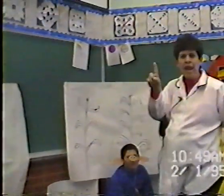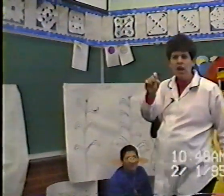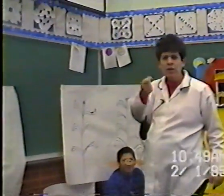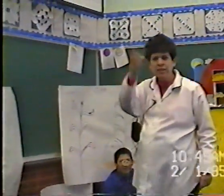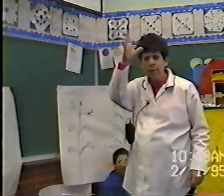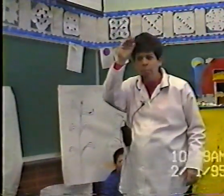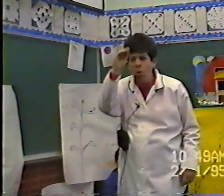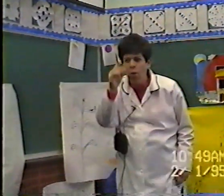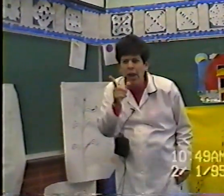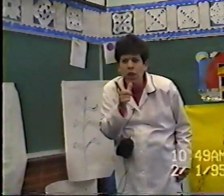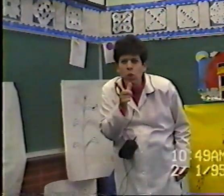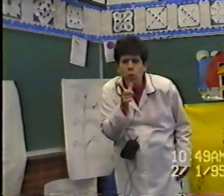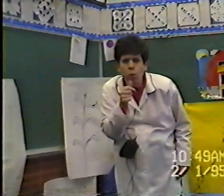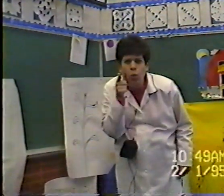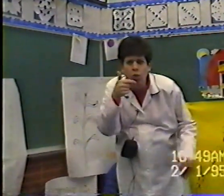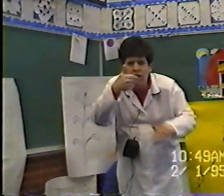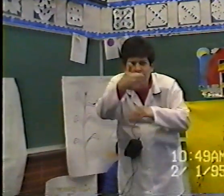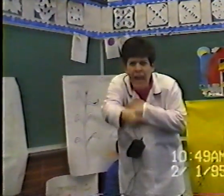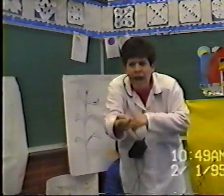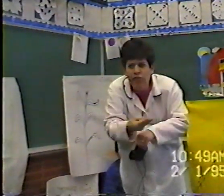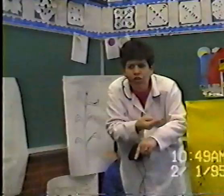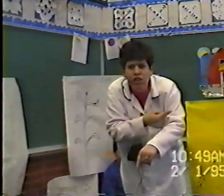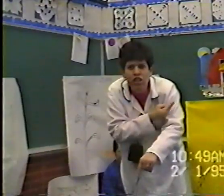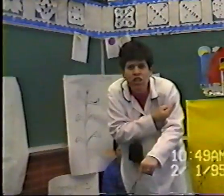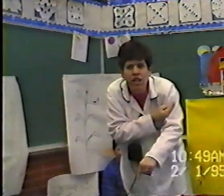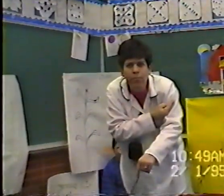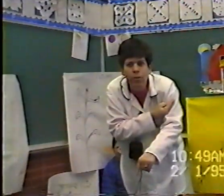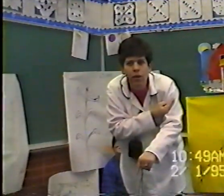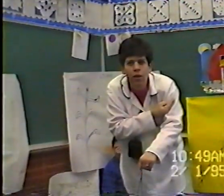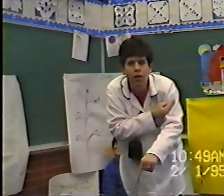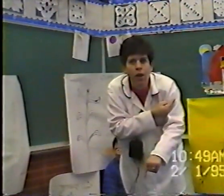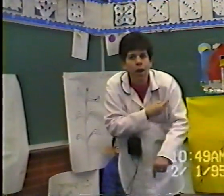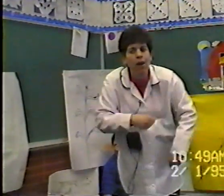Where is the boy who looks after the sheep?